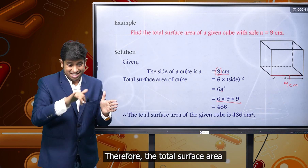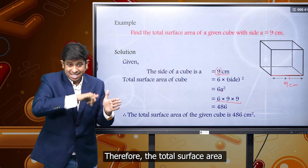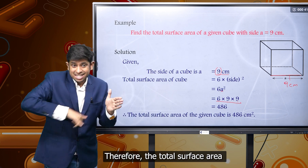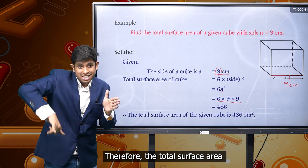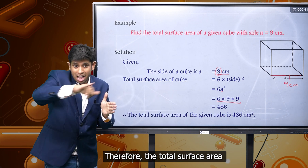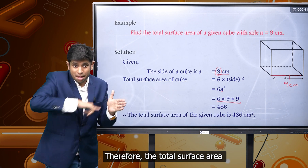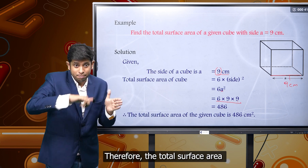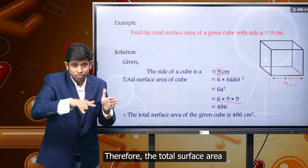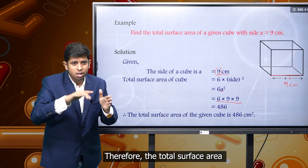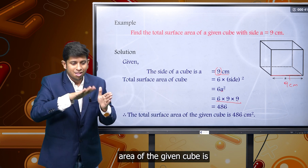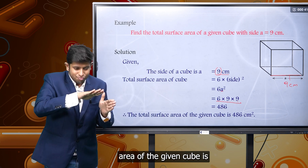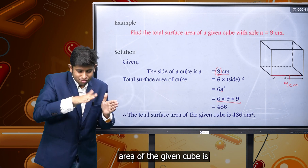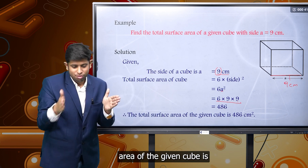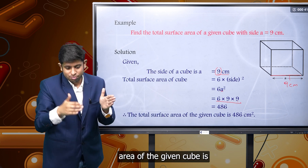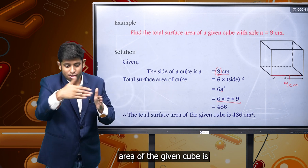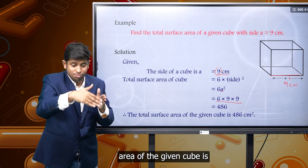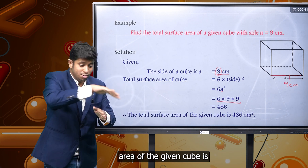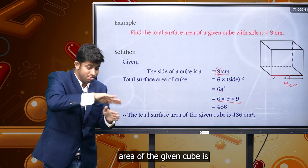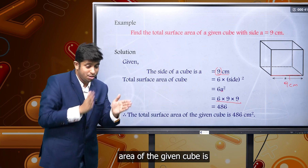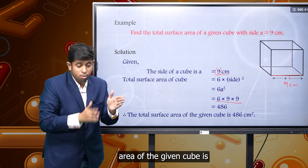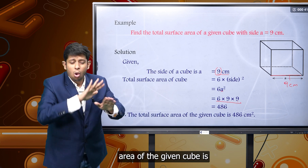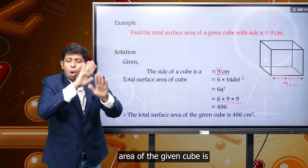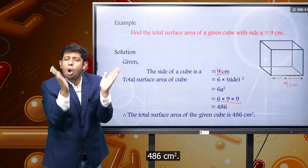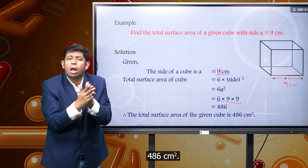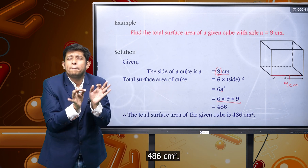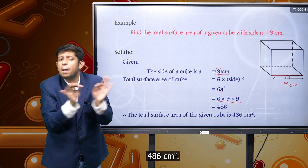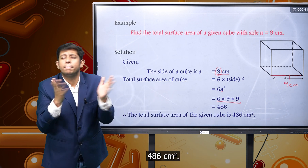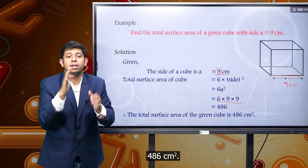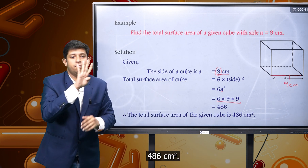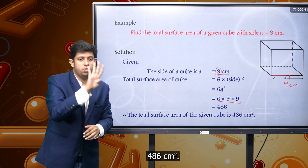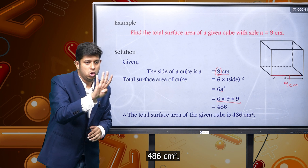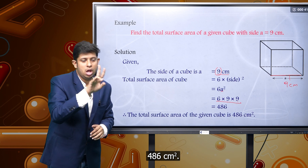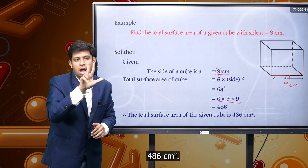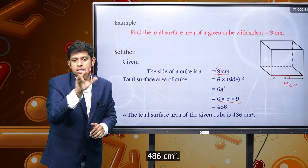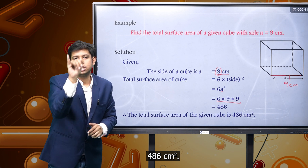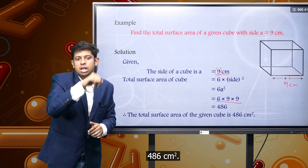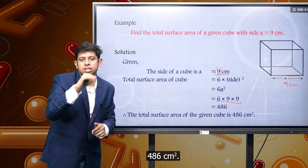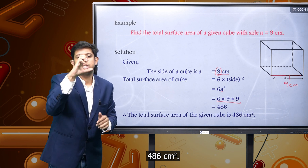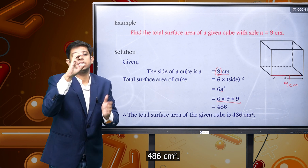Therefore, the total surface area of the given cube is 486 cm square.